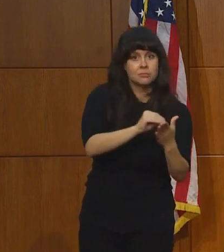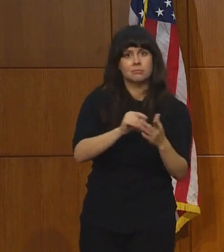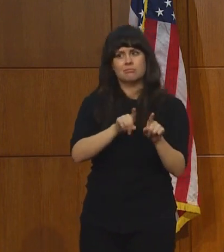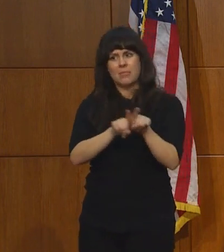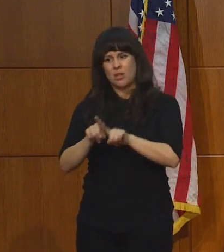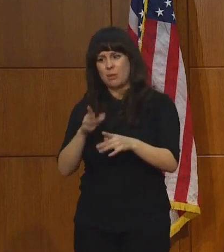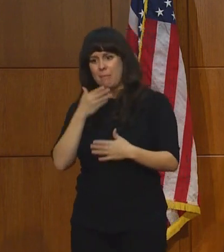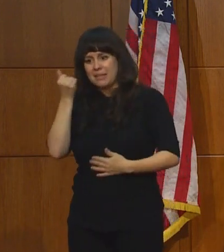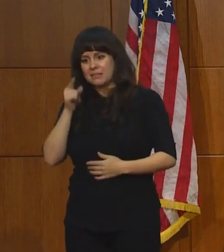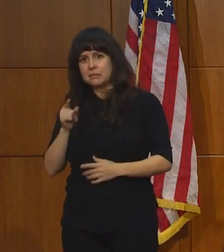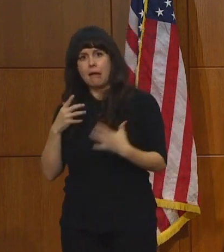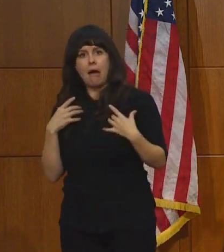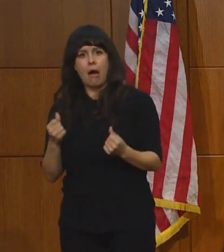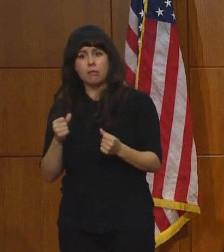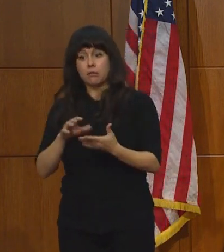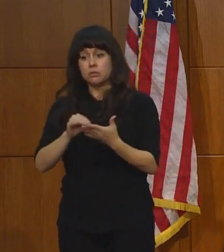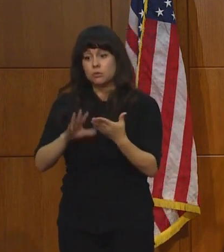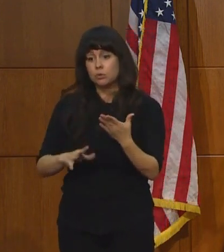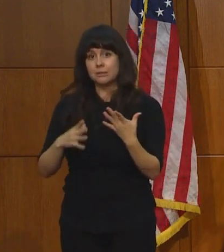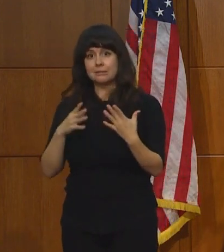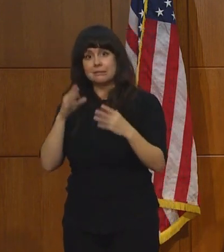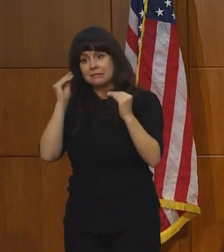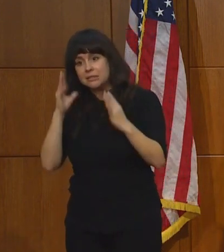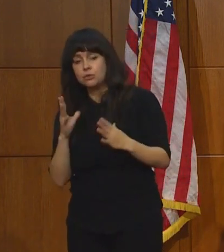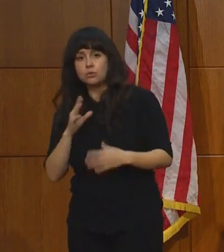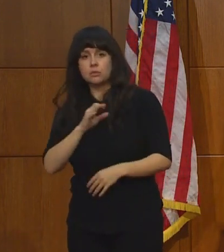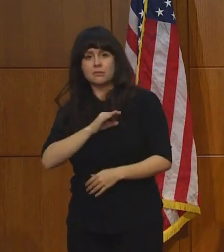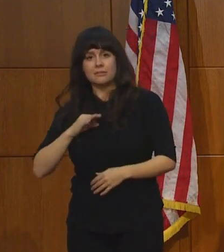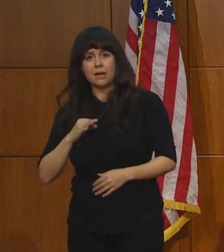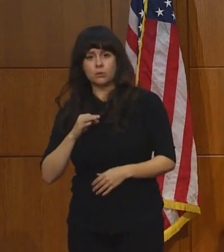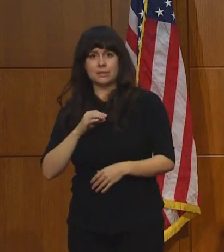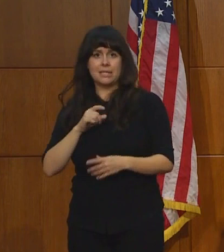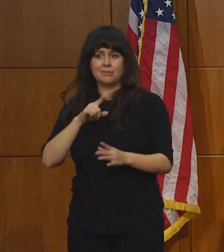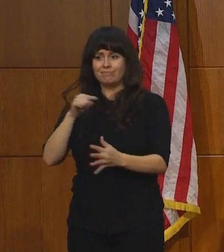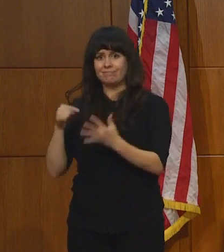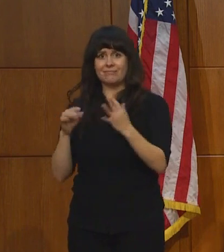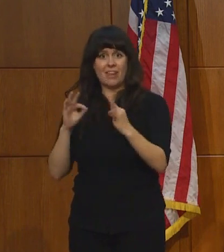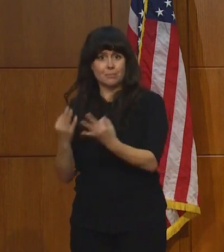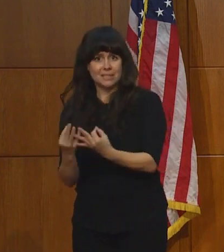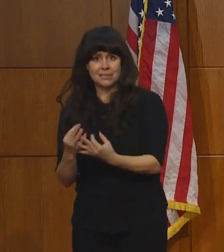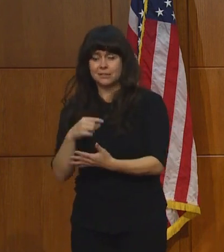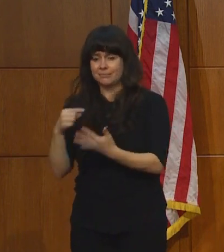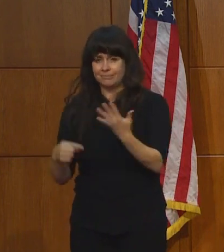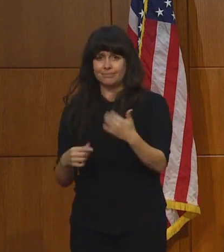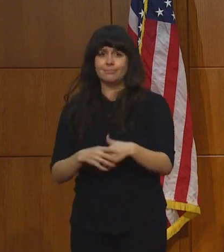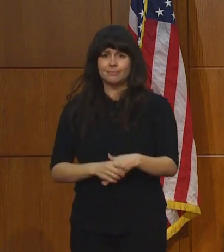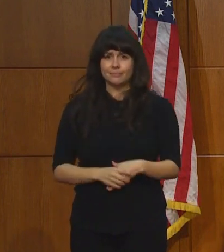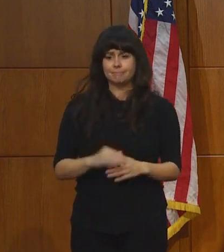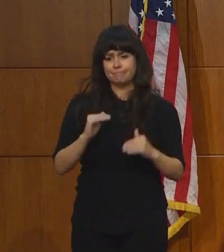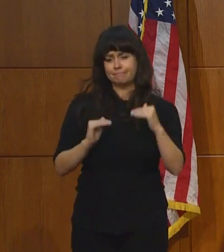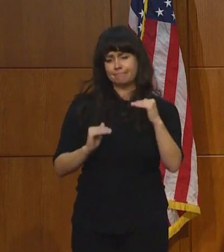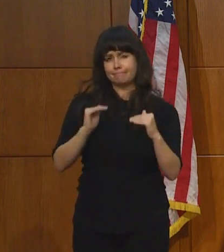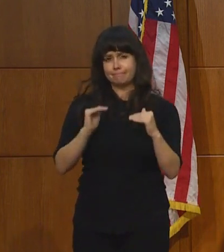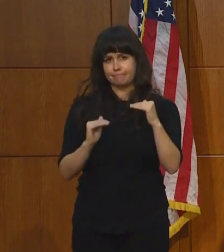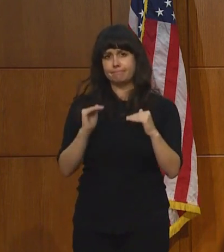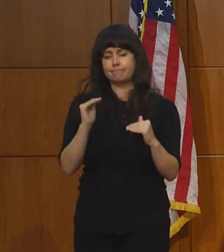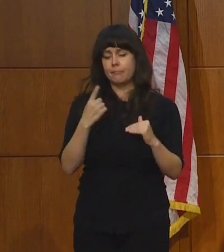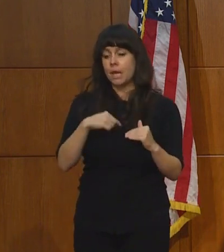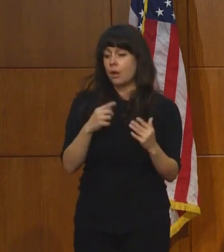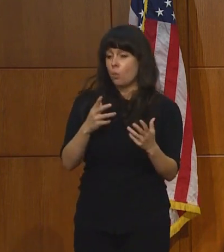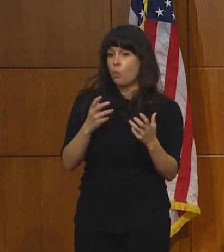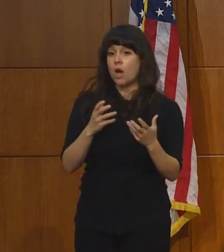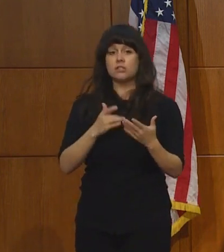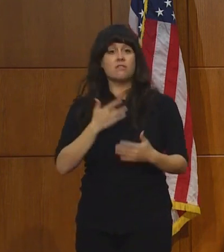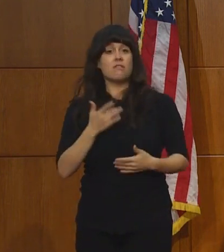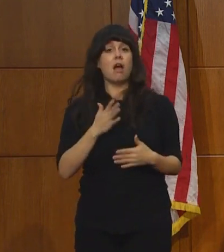of students, teachers, faculty, staff, and families. We all want to be